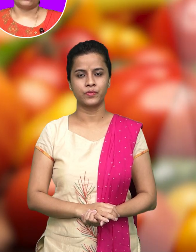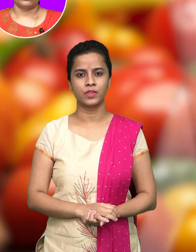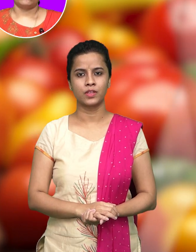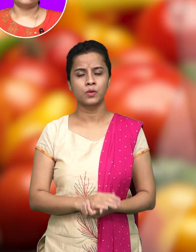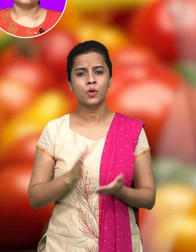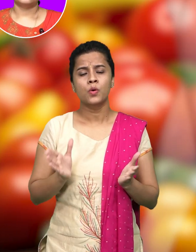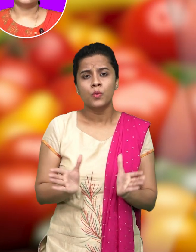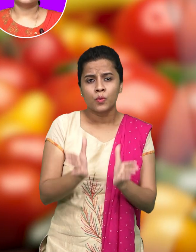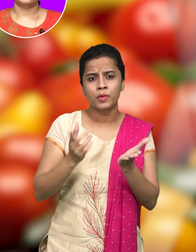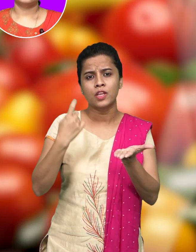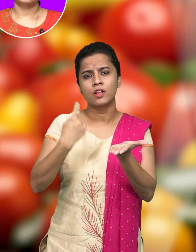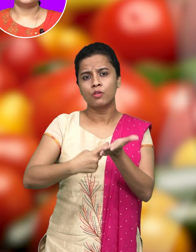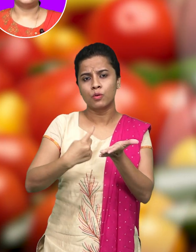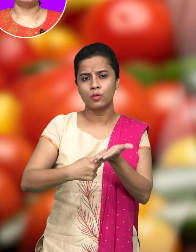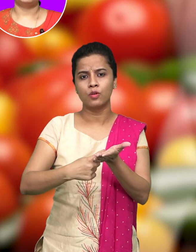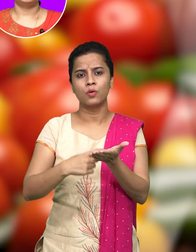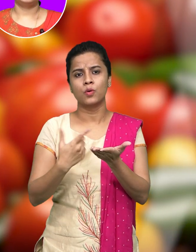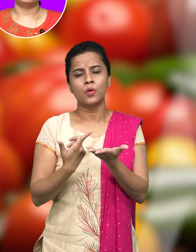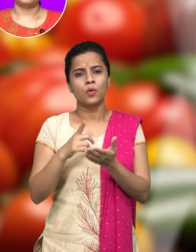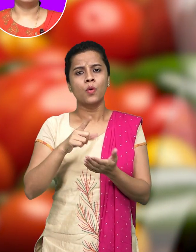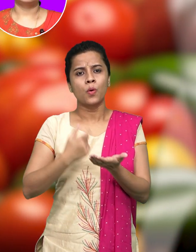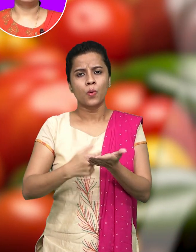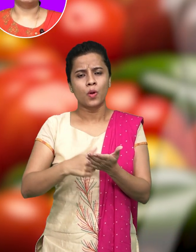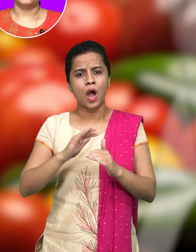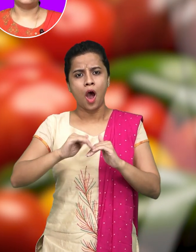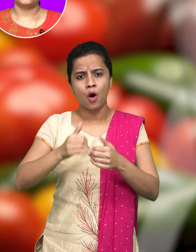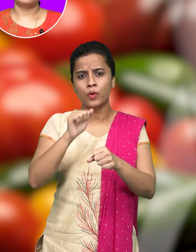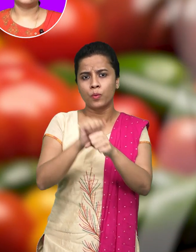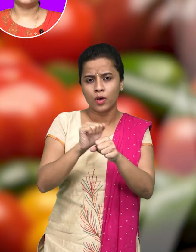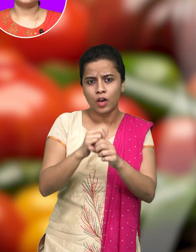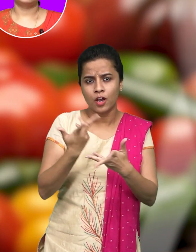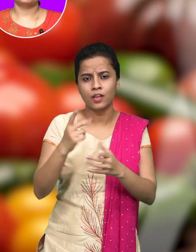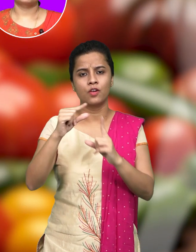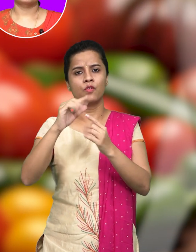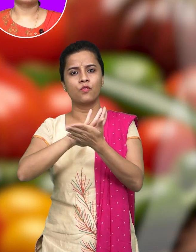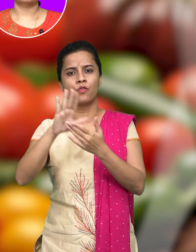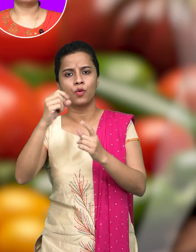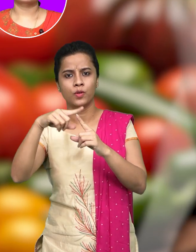appreciate the role of photosynthesis in bringing about biodiversity,